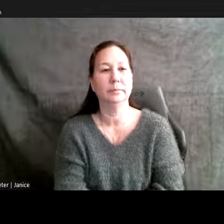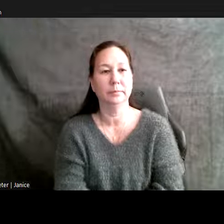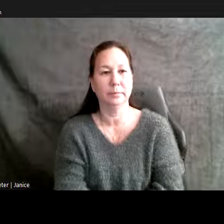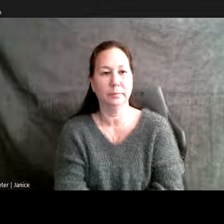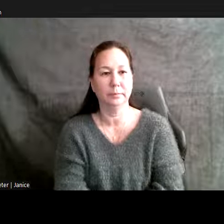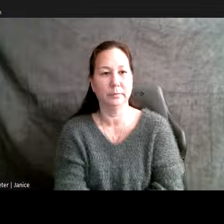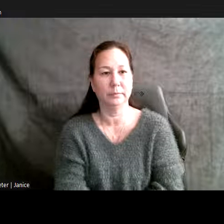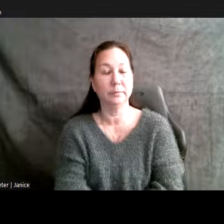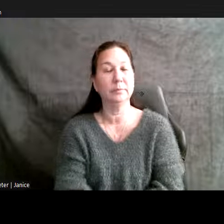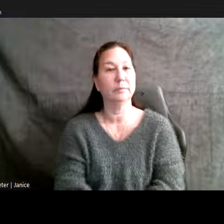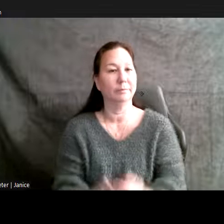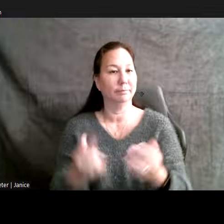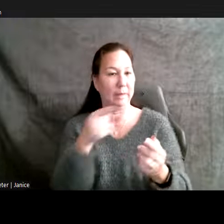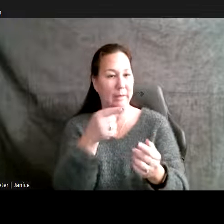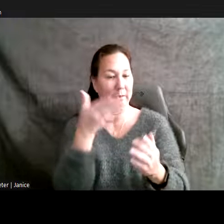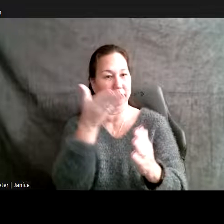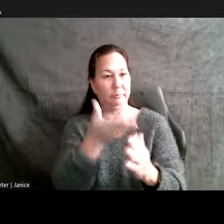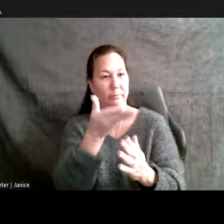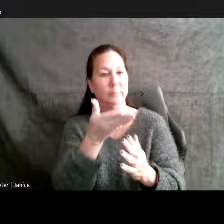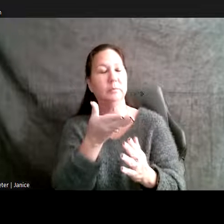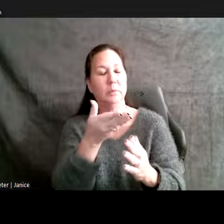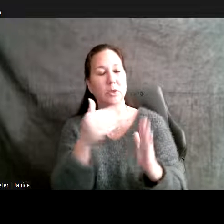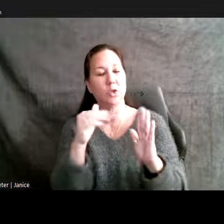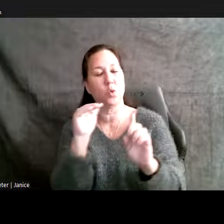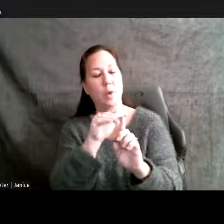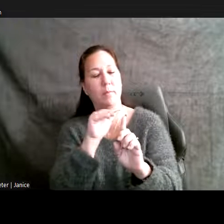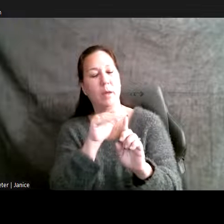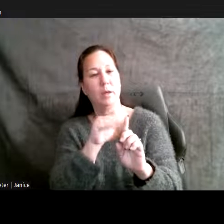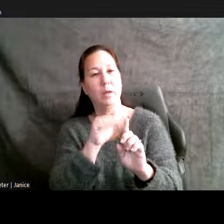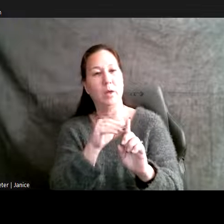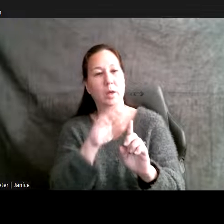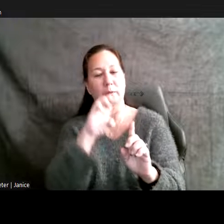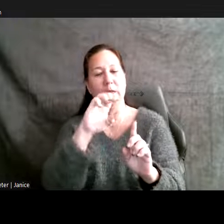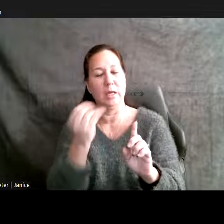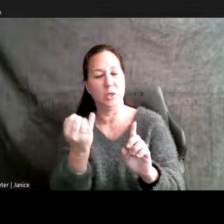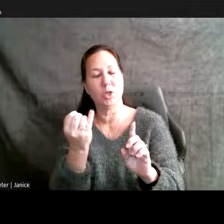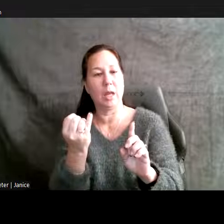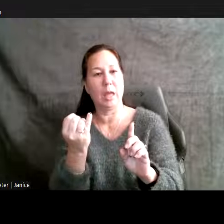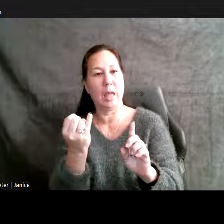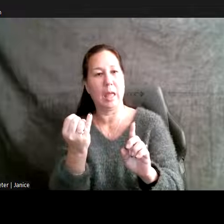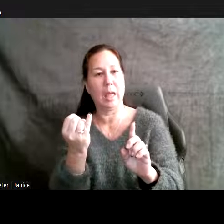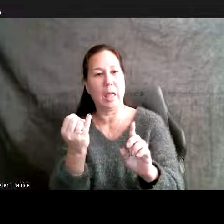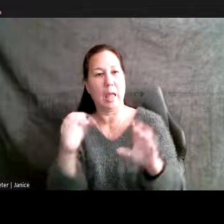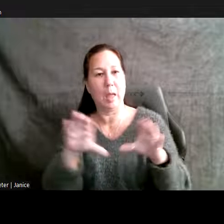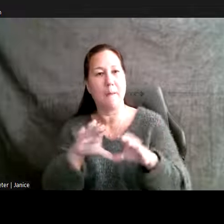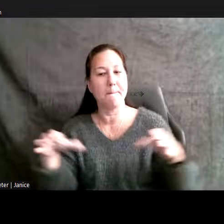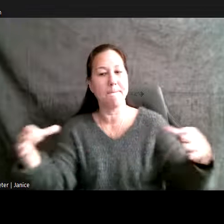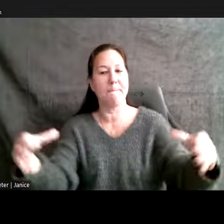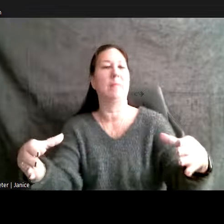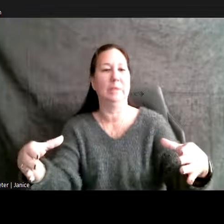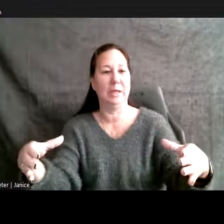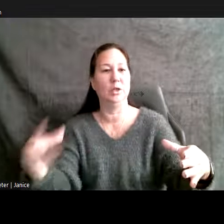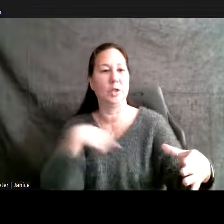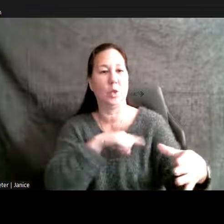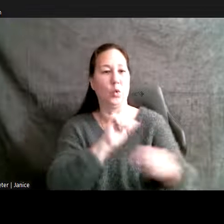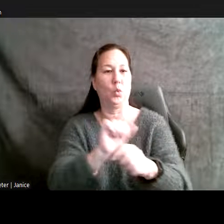So here's a reminder of the EJ population definition that we're working with. I would also like to